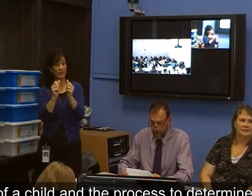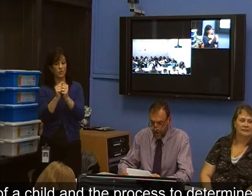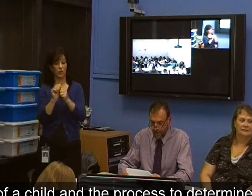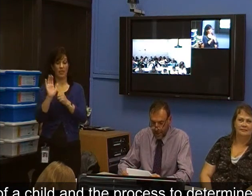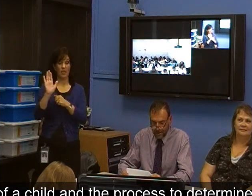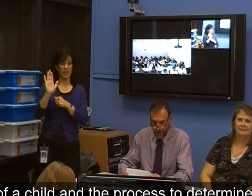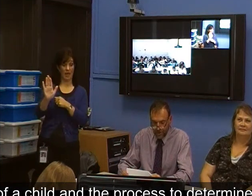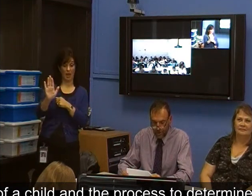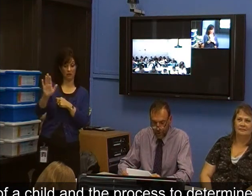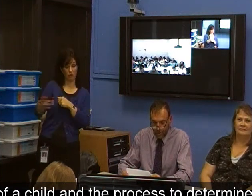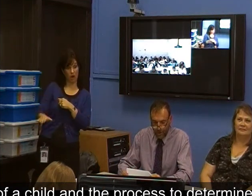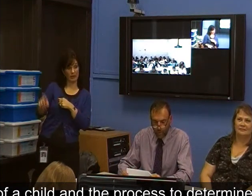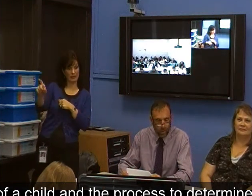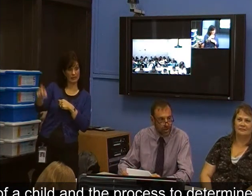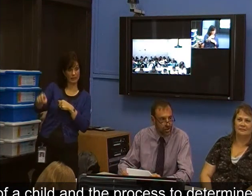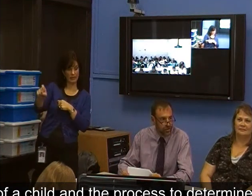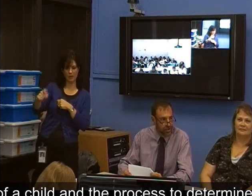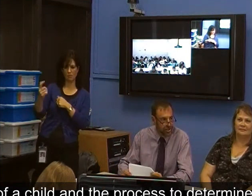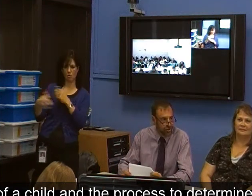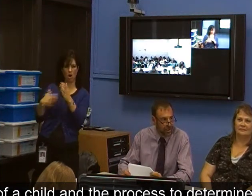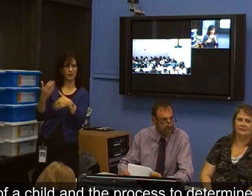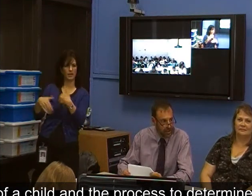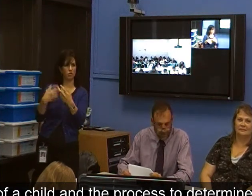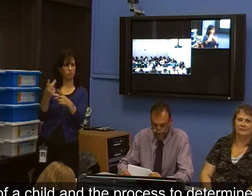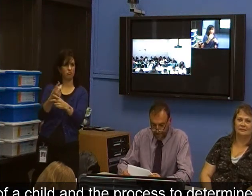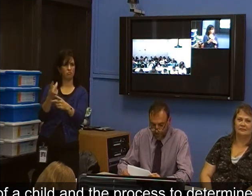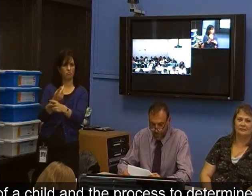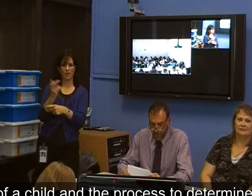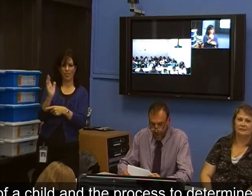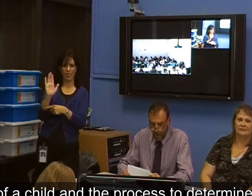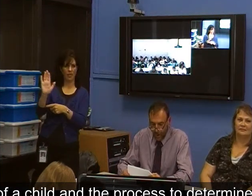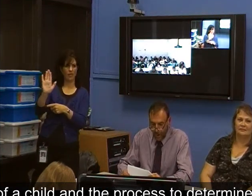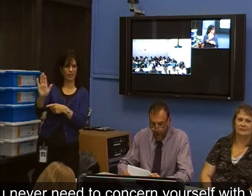and the process to determine what services are needed.